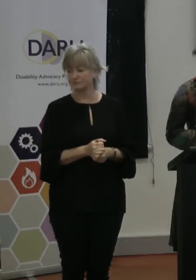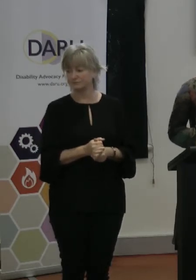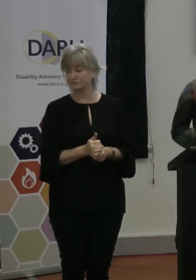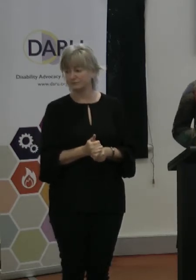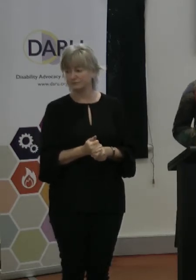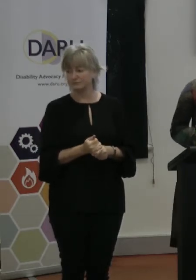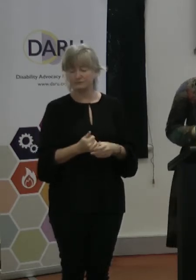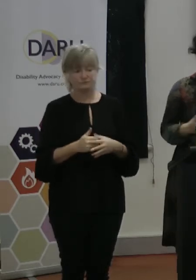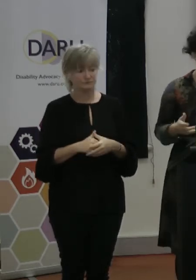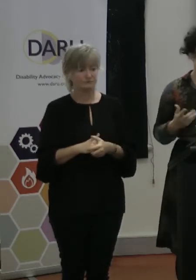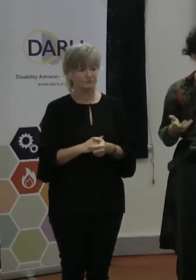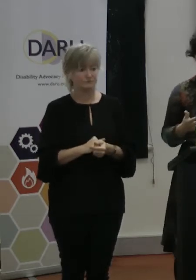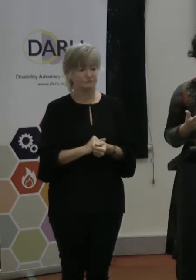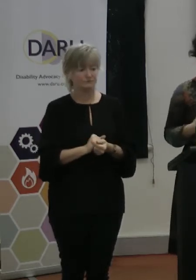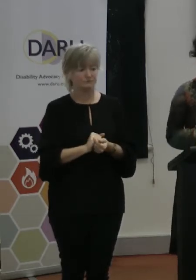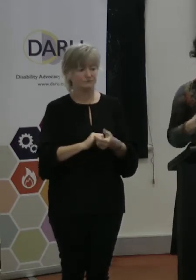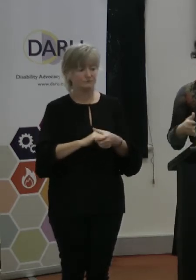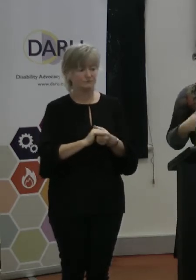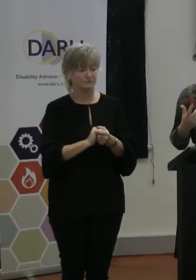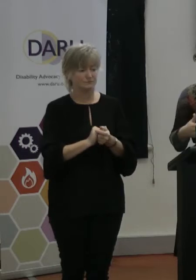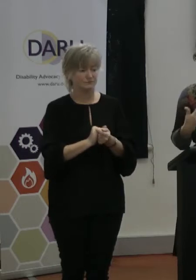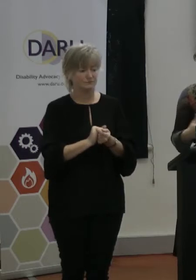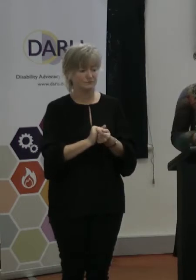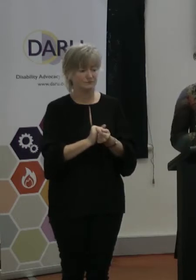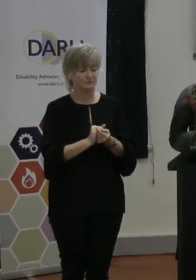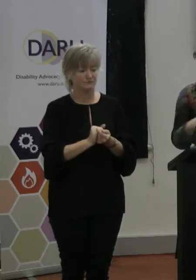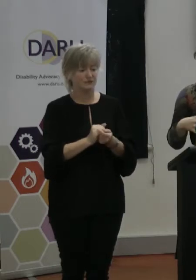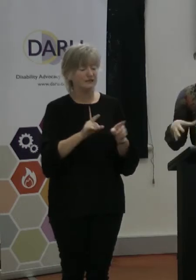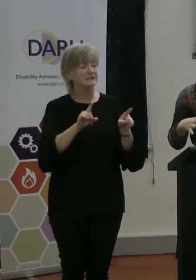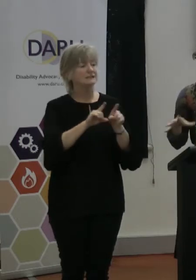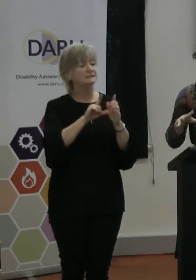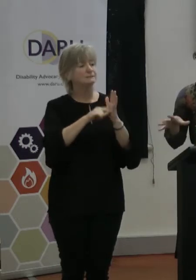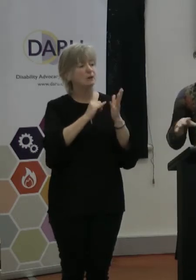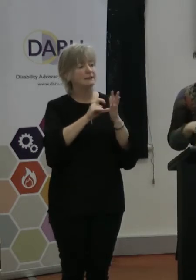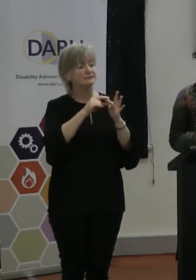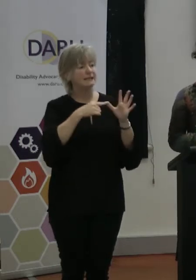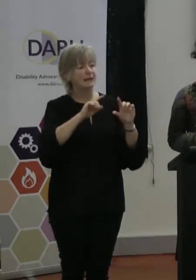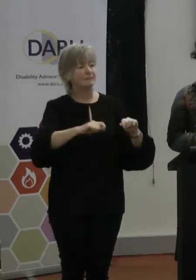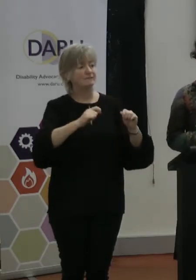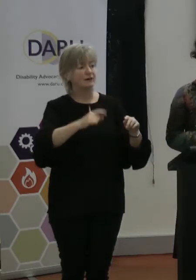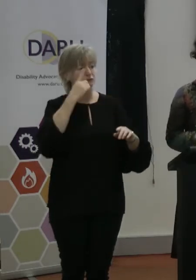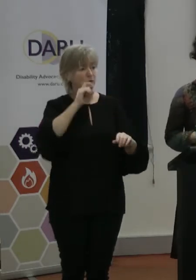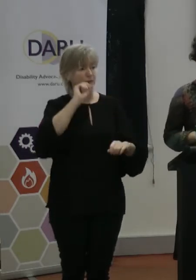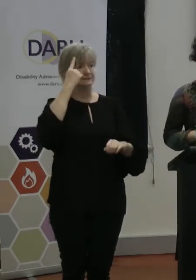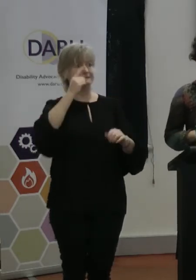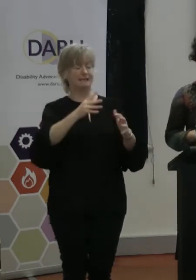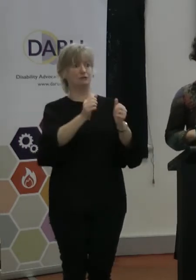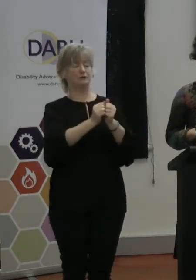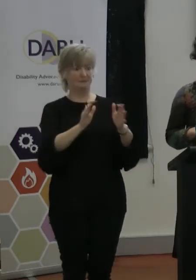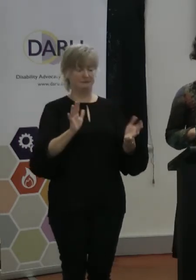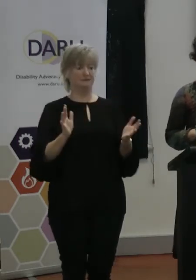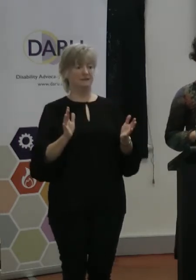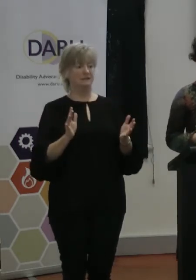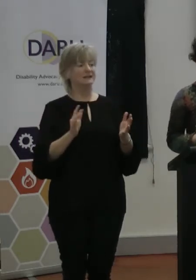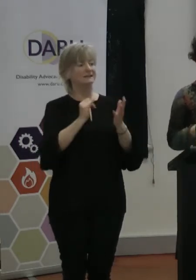Also, some of the things we're kind of hearing as the SDA providers are starting to try and understand these new types of agreements. The